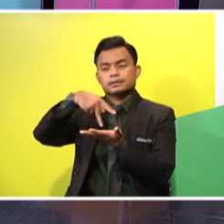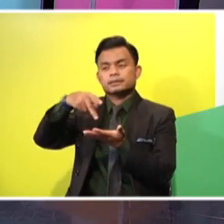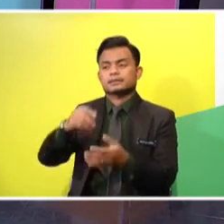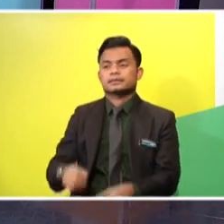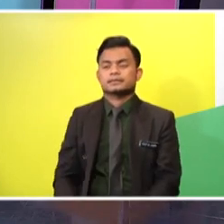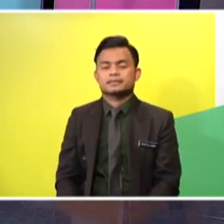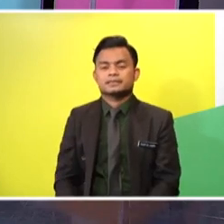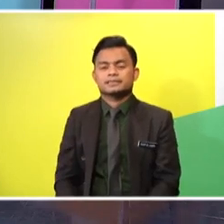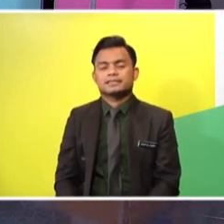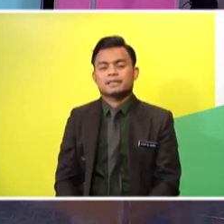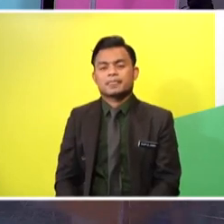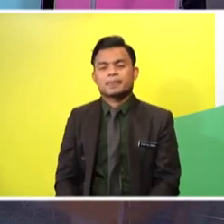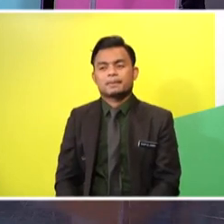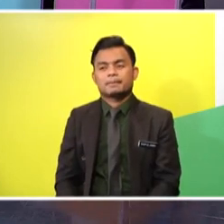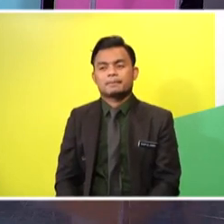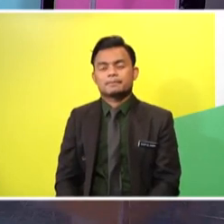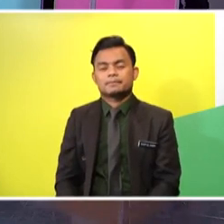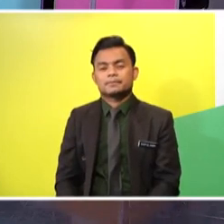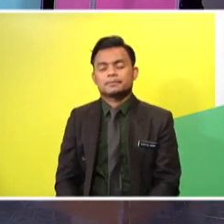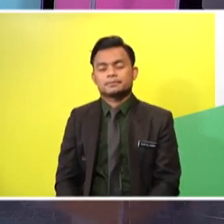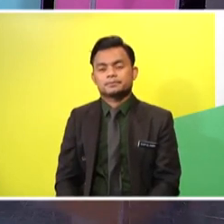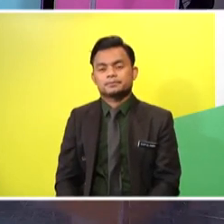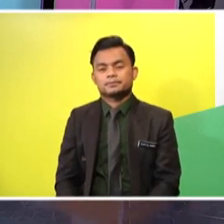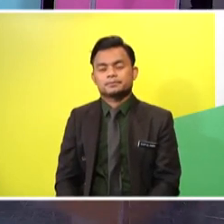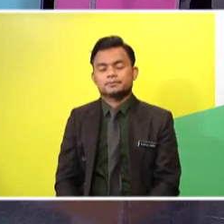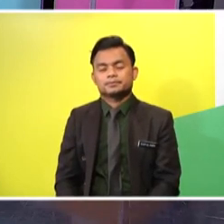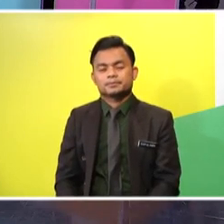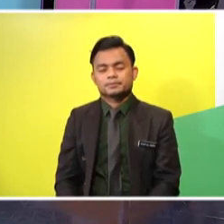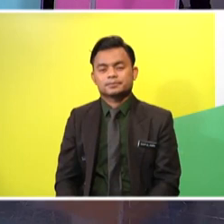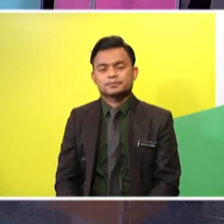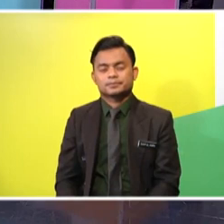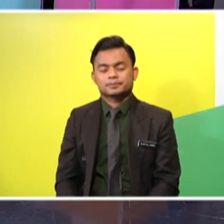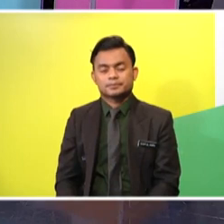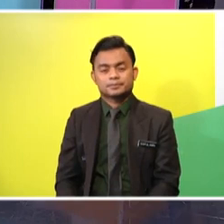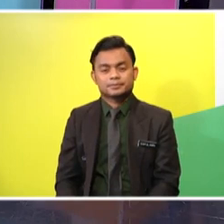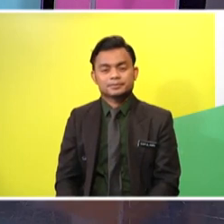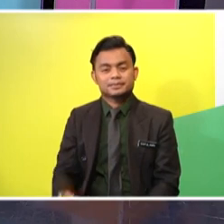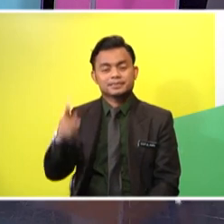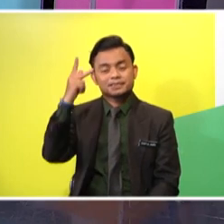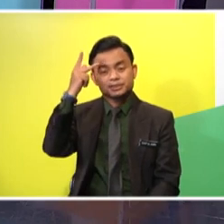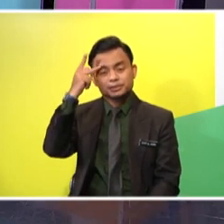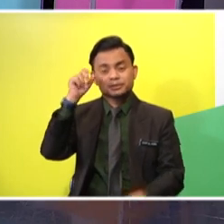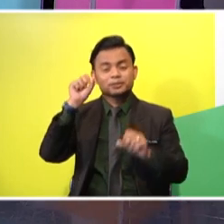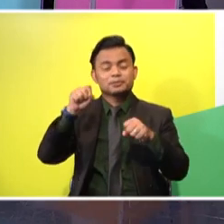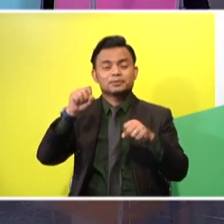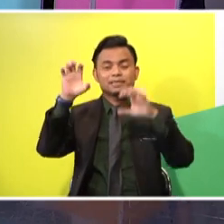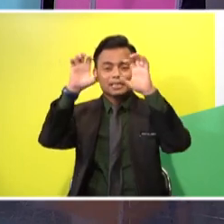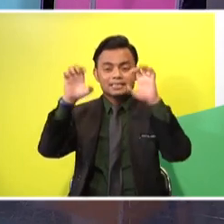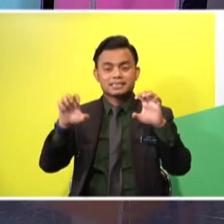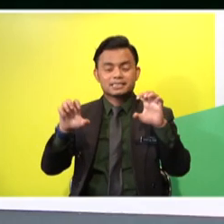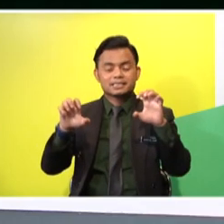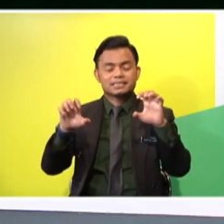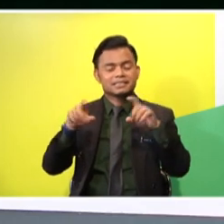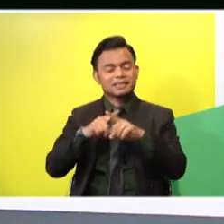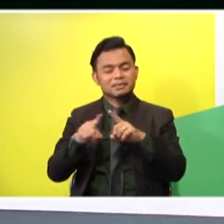You cannot dance, did you? You can join me someday. I can exercise it. You can but exercise. But I can't dance. Yeah. And